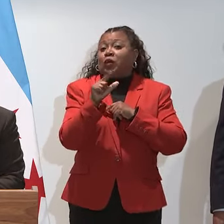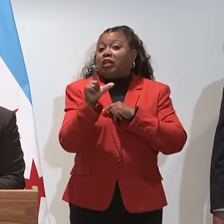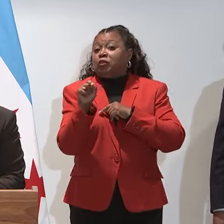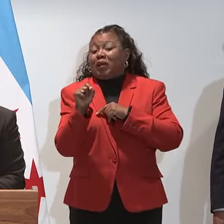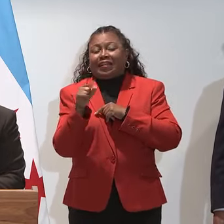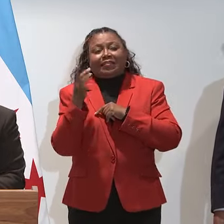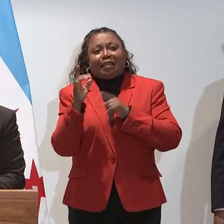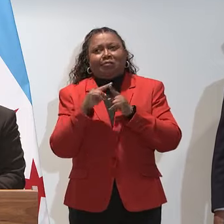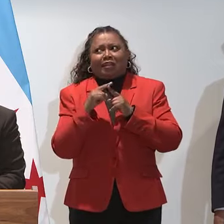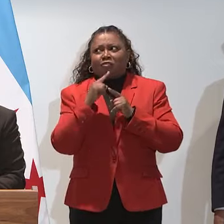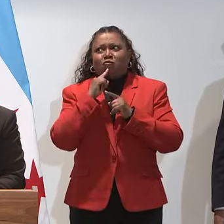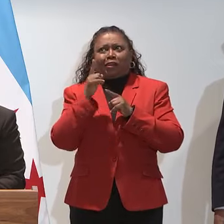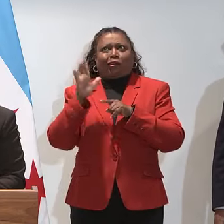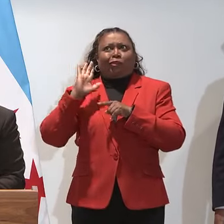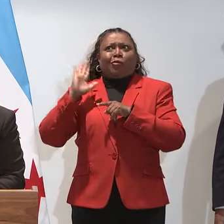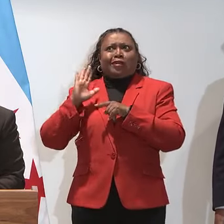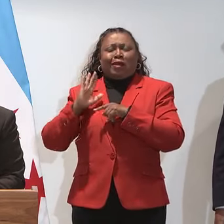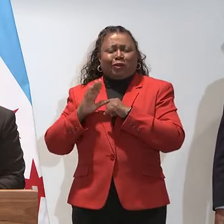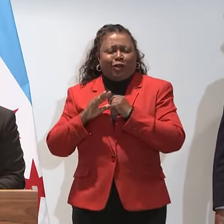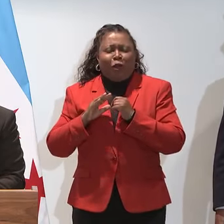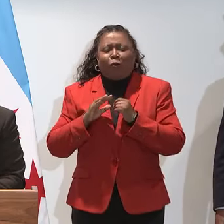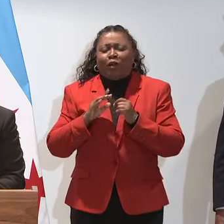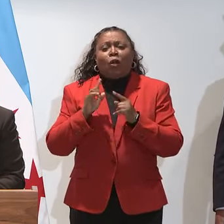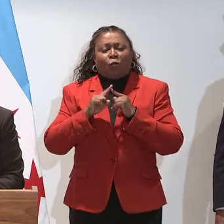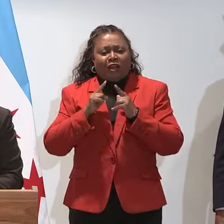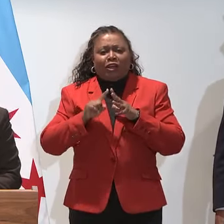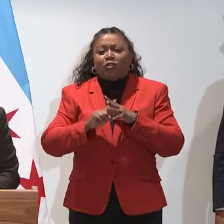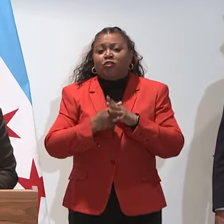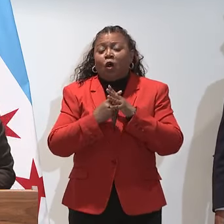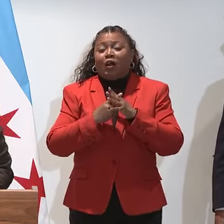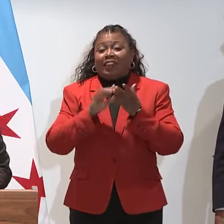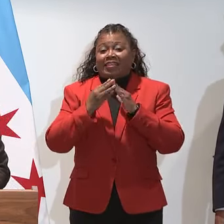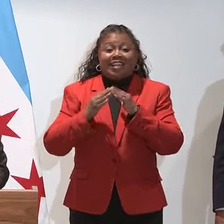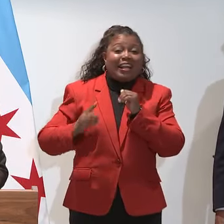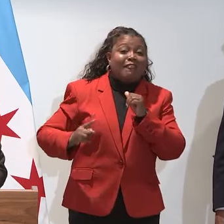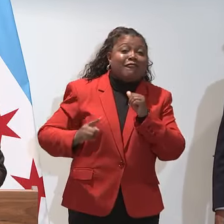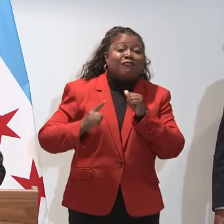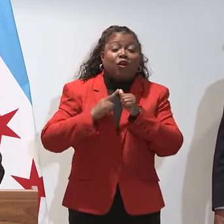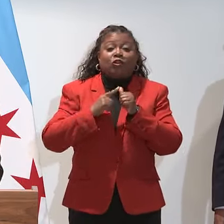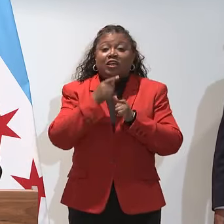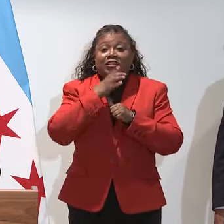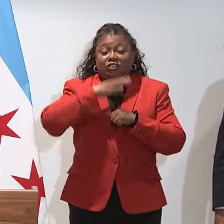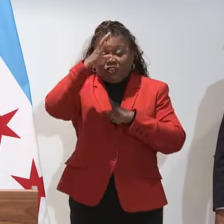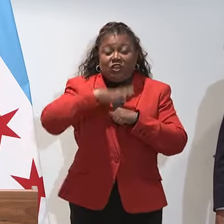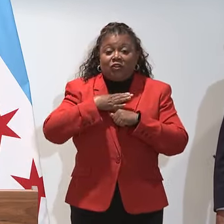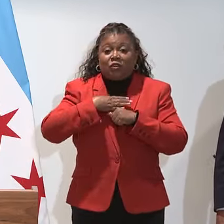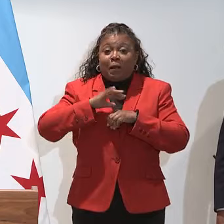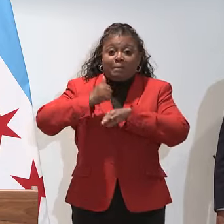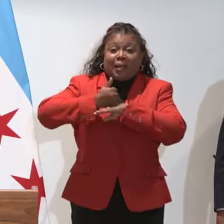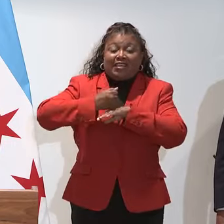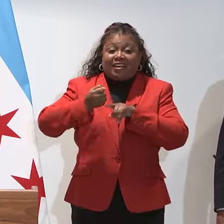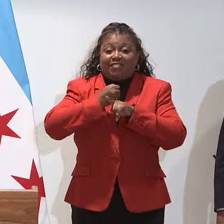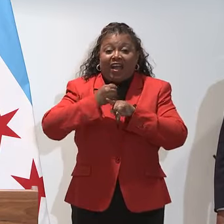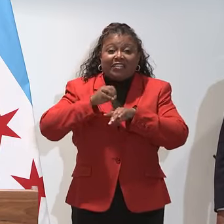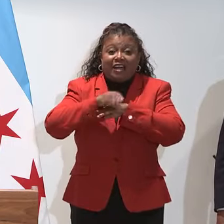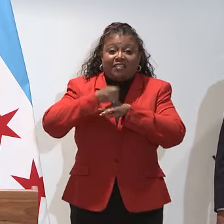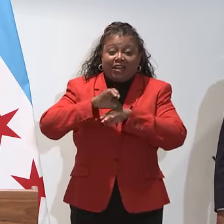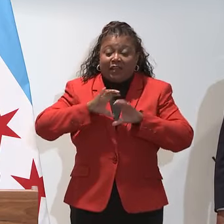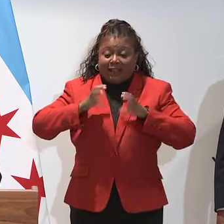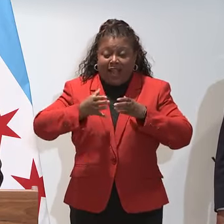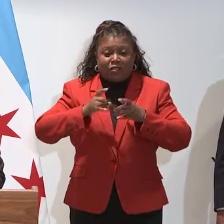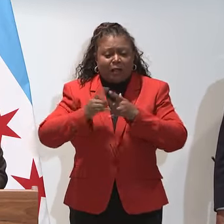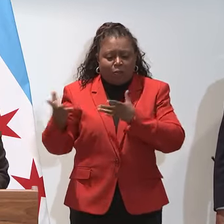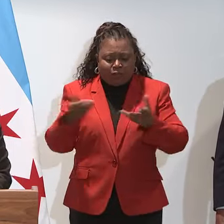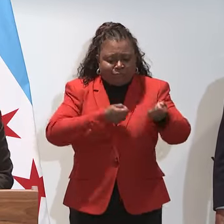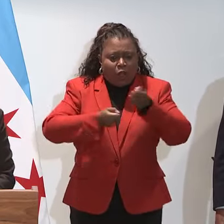2020, which seems like a very long time ago, we launched the city's first gender-based violence advisory council, which brought